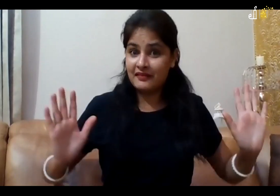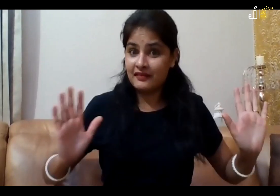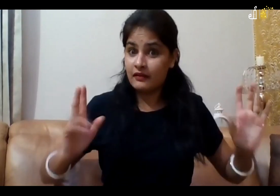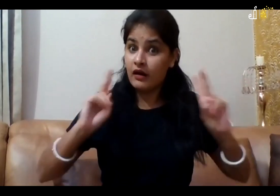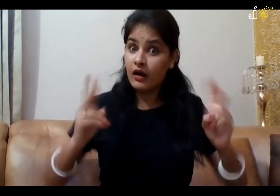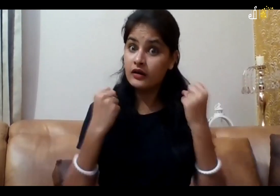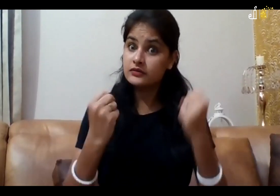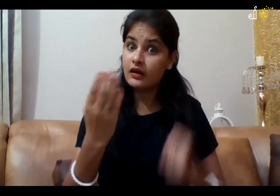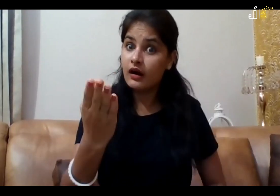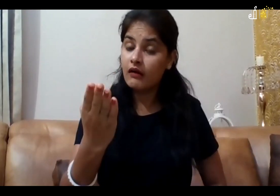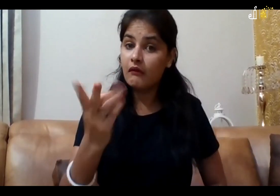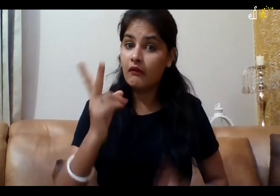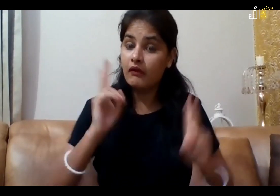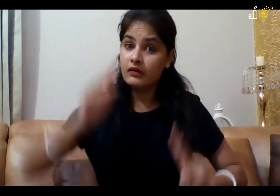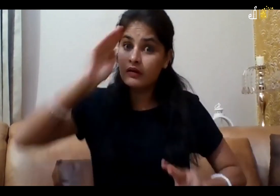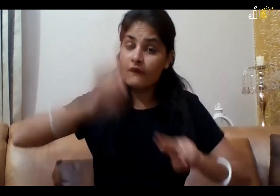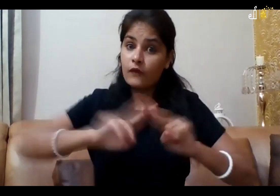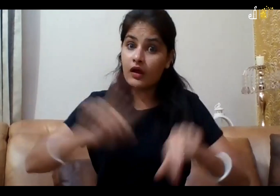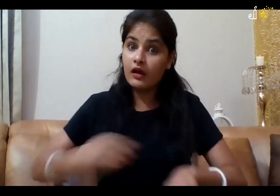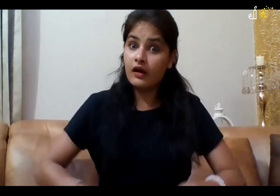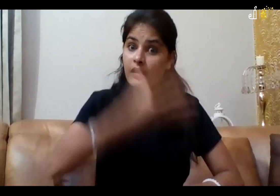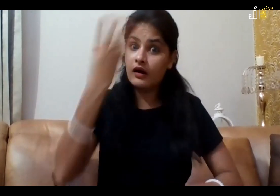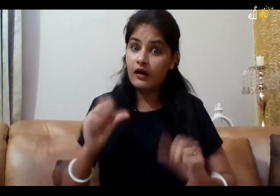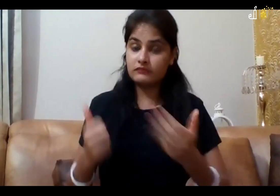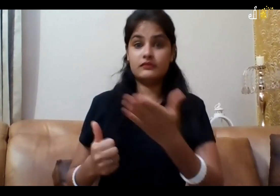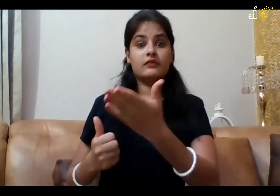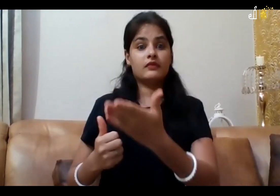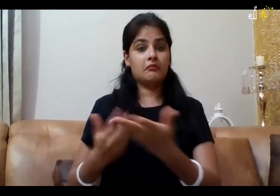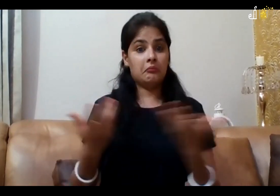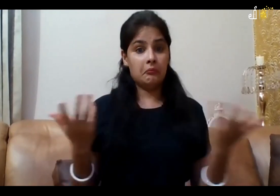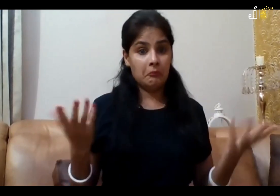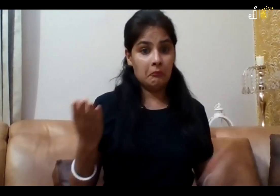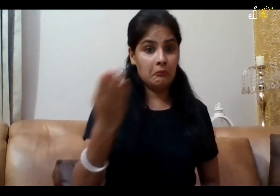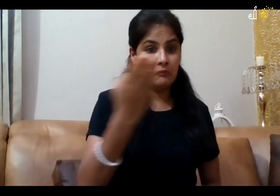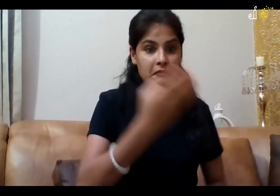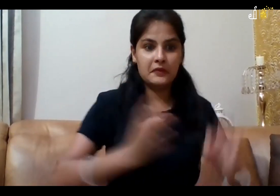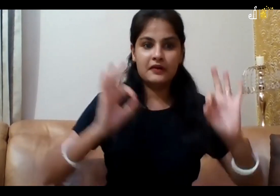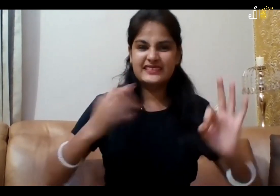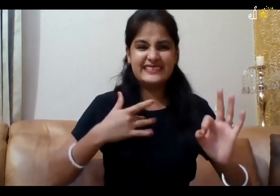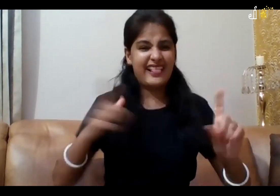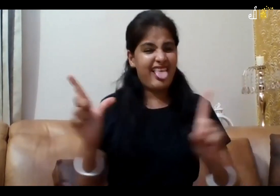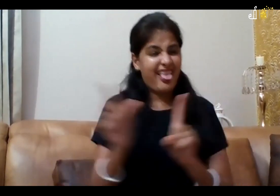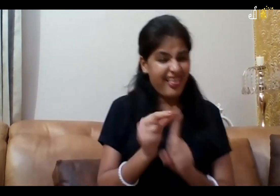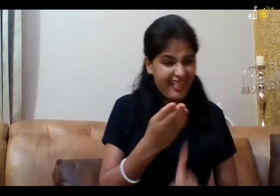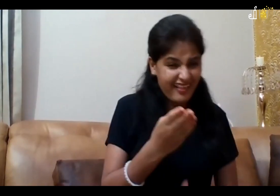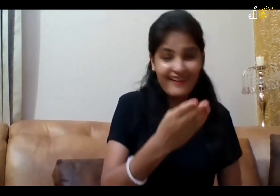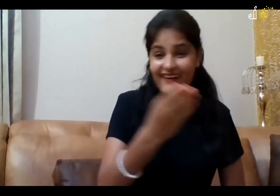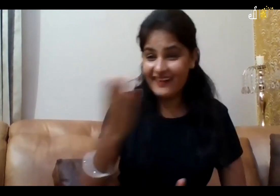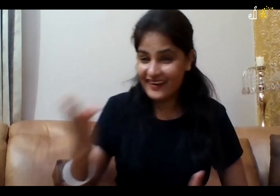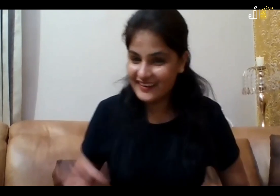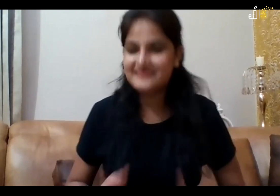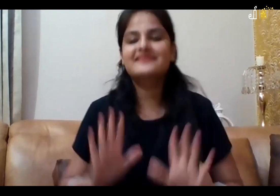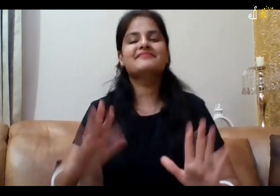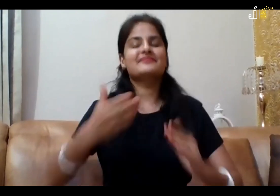us to continue? What do you say? Oh, you want us to continue? Wow. It's been so long, it's been so many hours, and you still want to